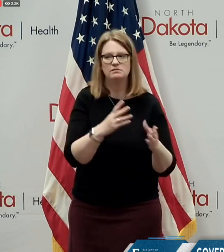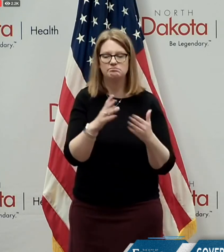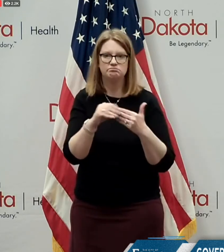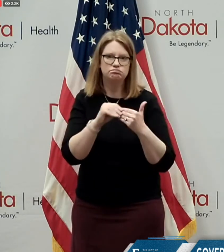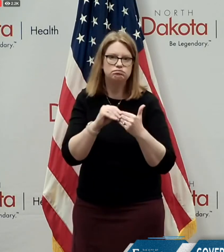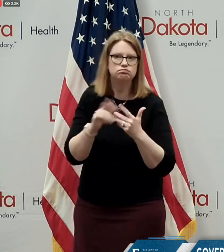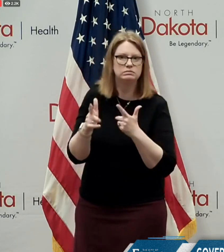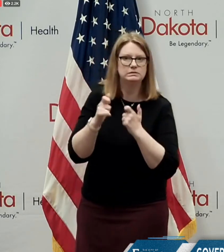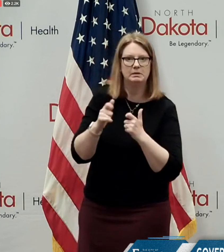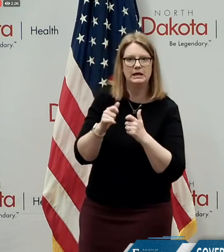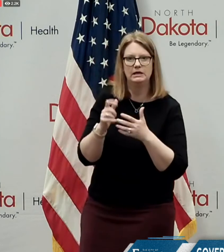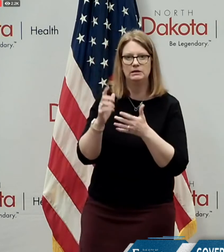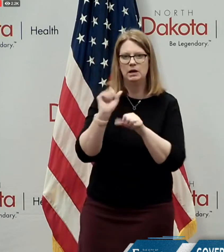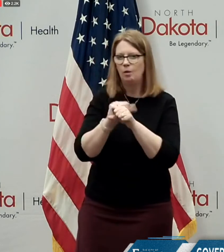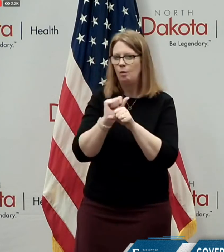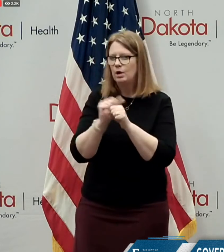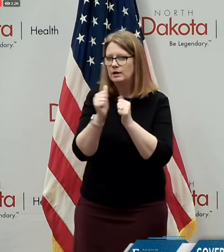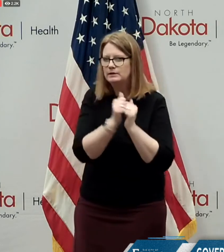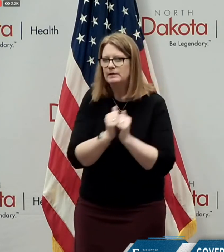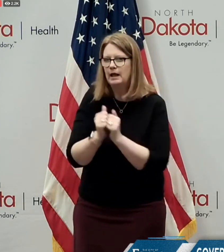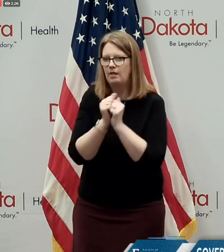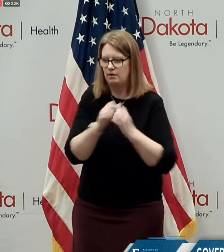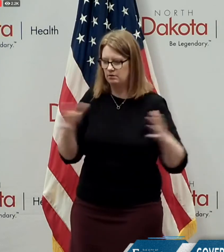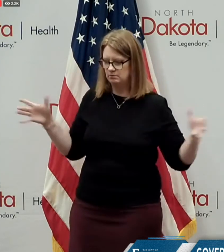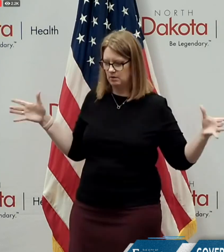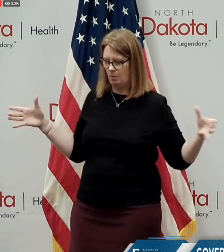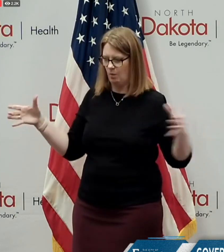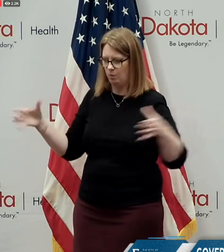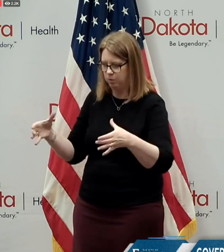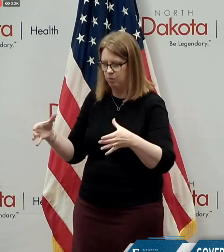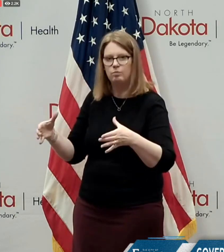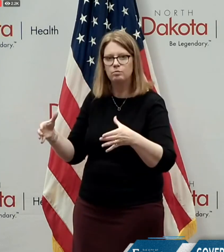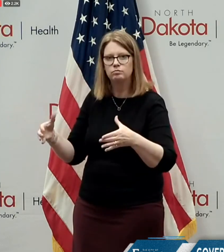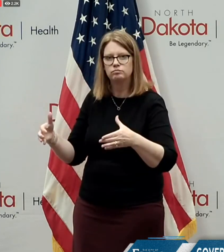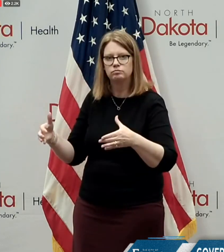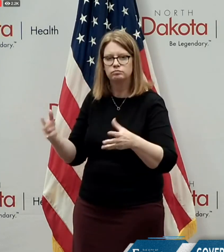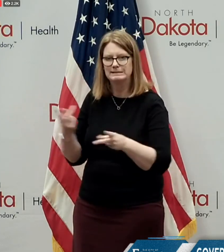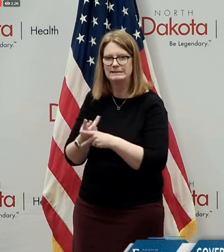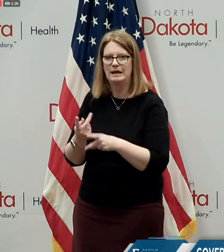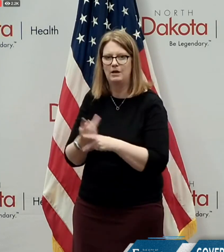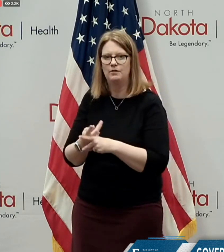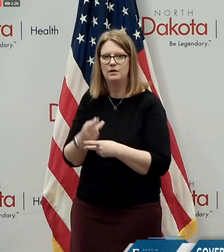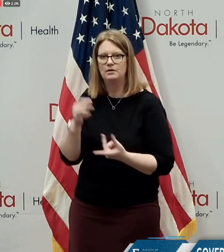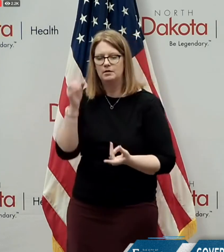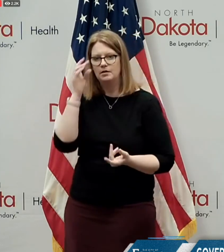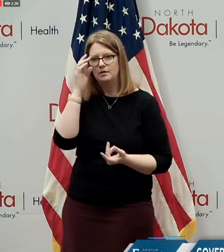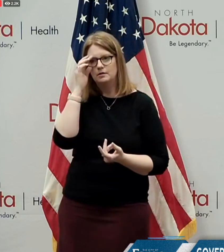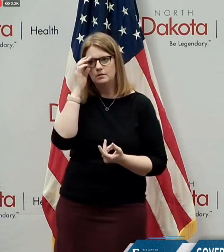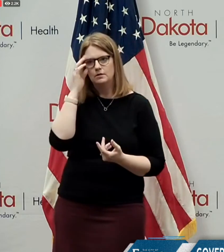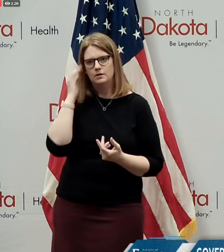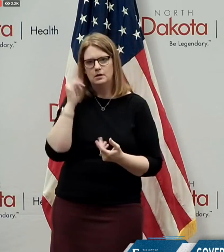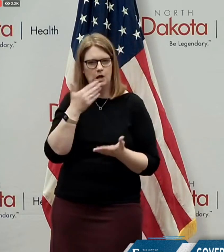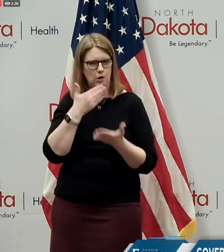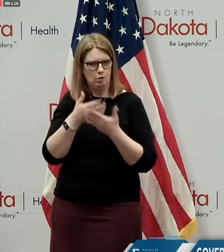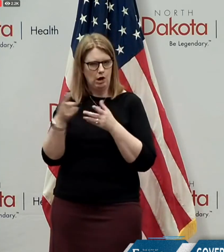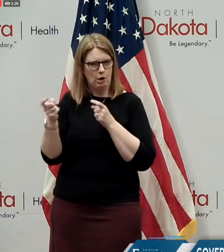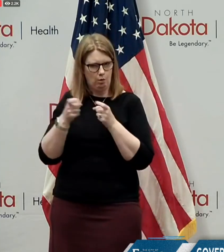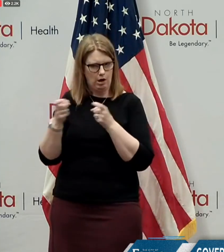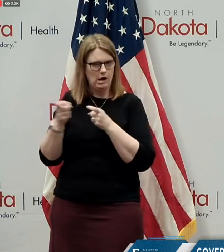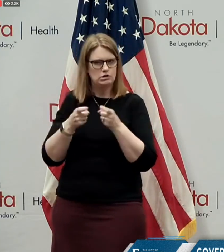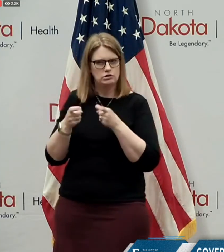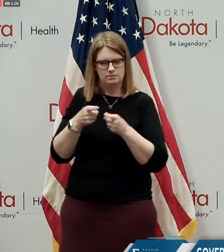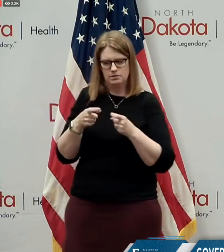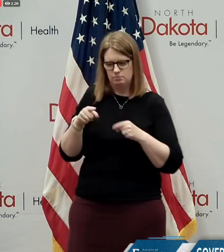saw speed, we saw collaboration, and of course, a lot of good coordination between all of